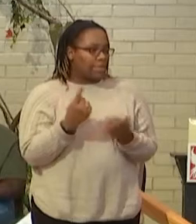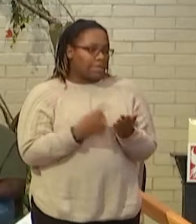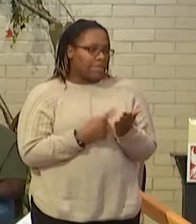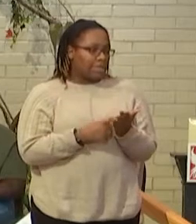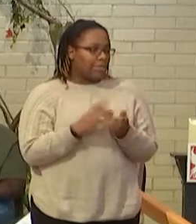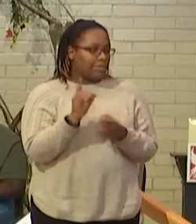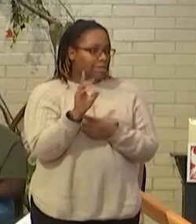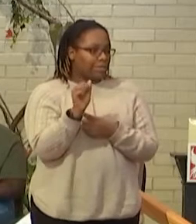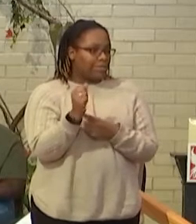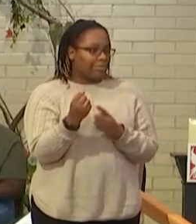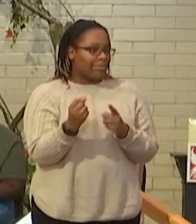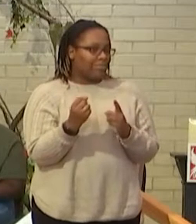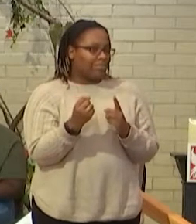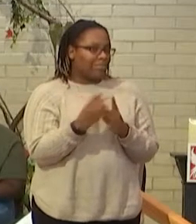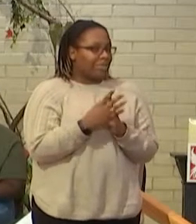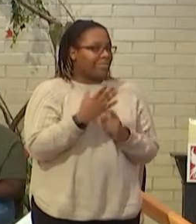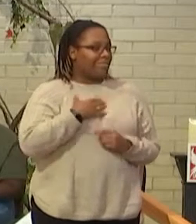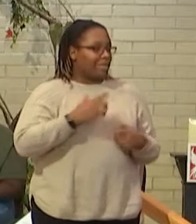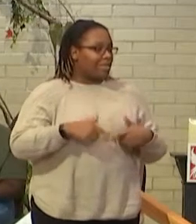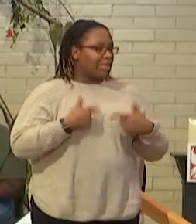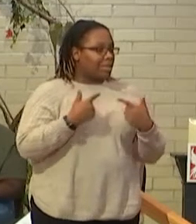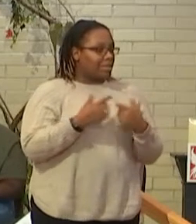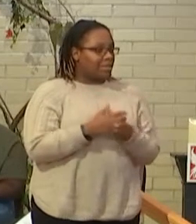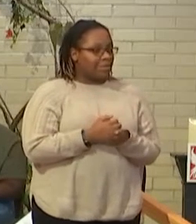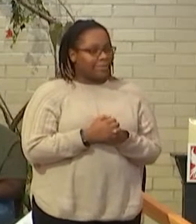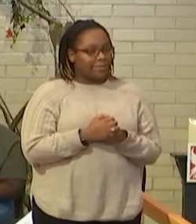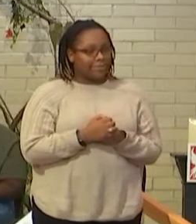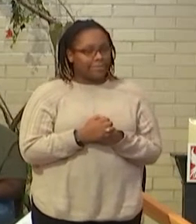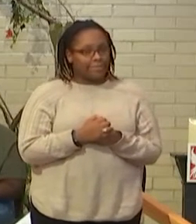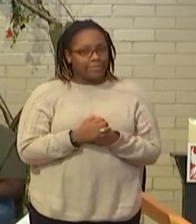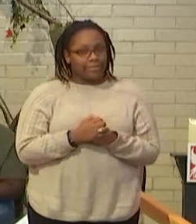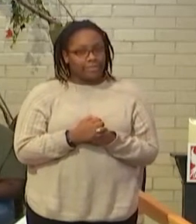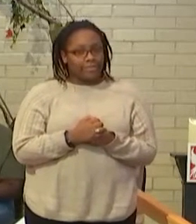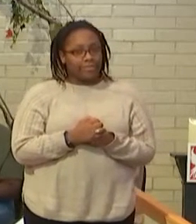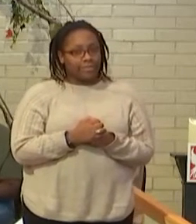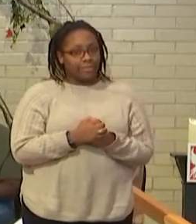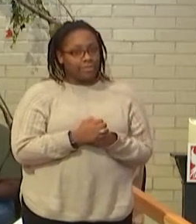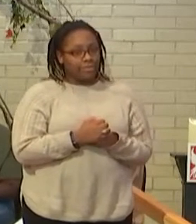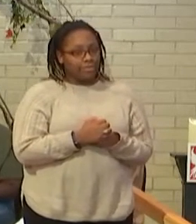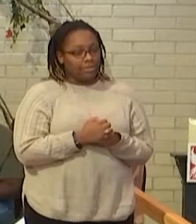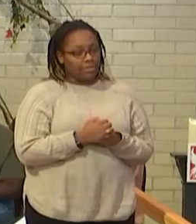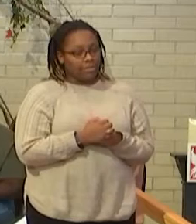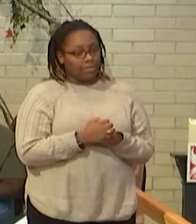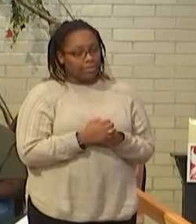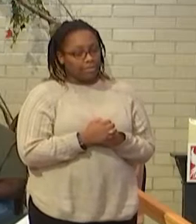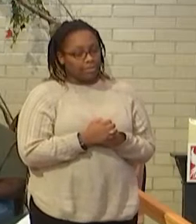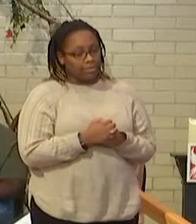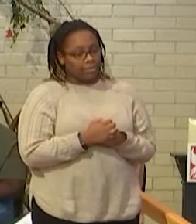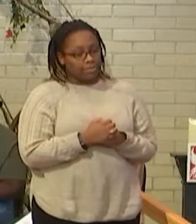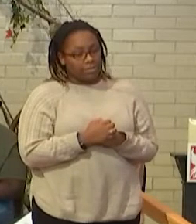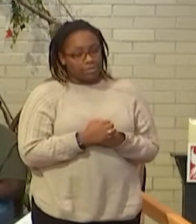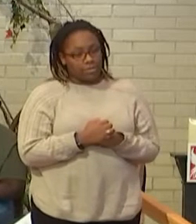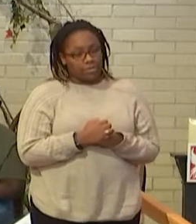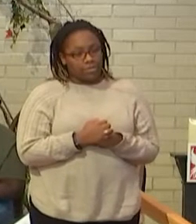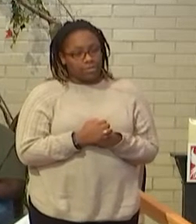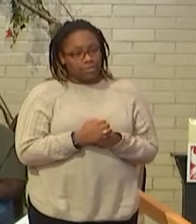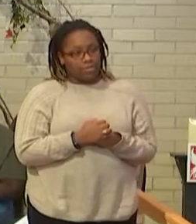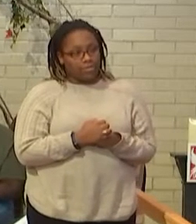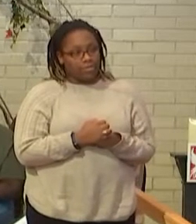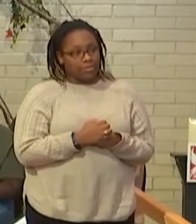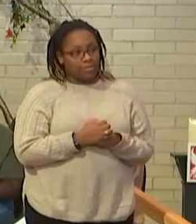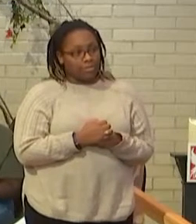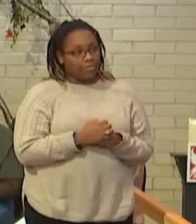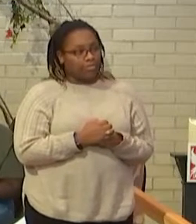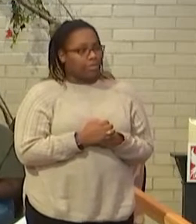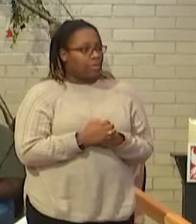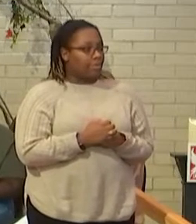part of my life, or certain things that I am truly limited at, no matter how much I'm accommodated at. I'll still have problems with how much I have to